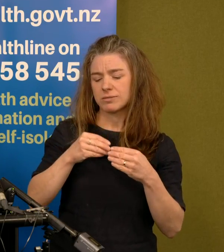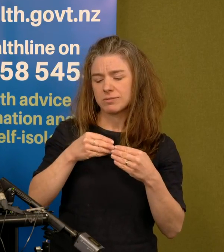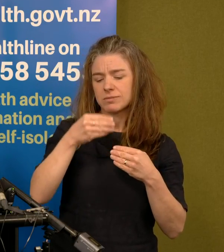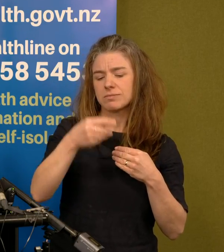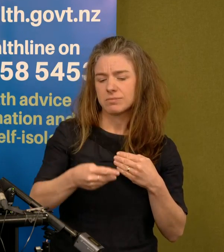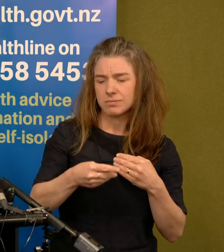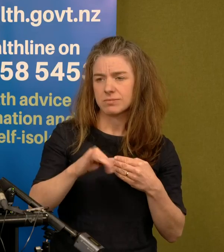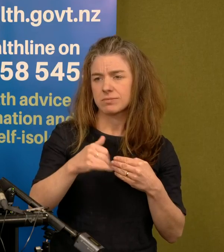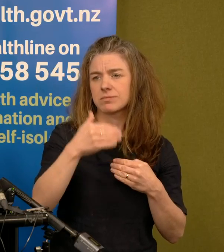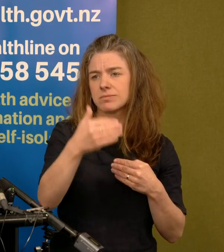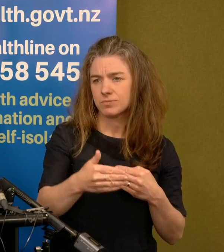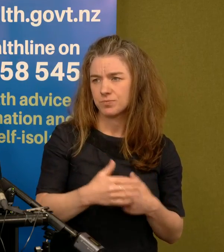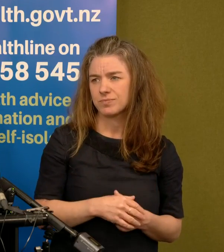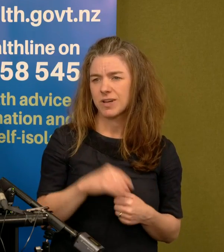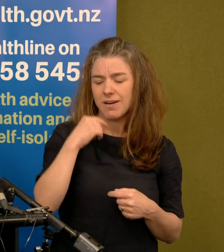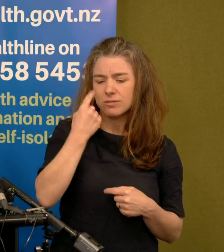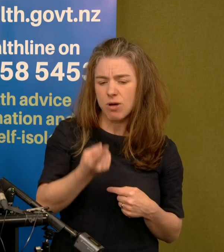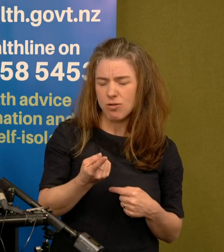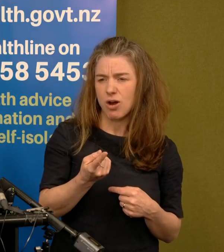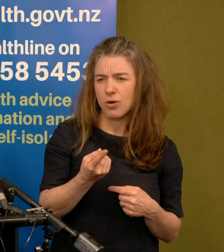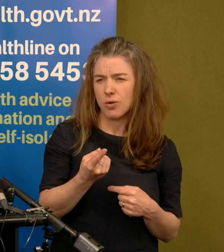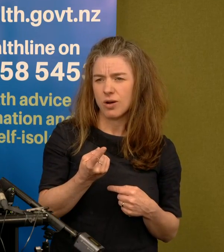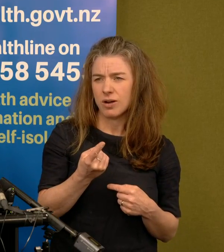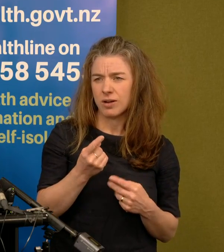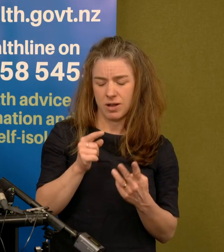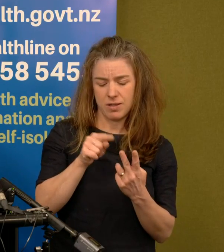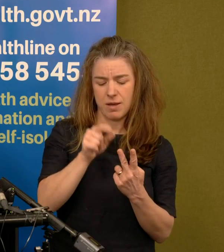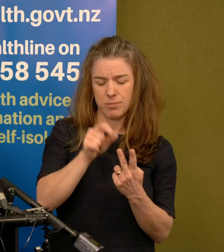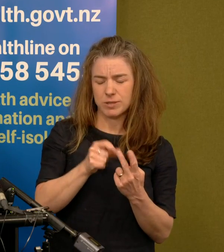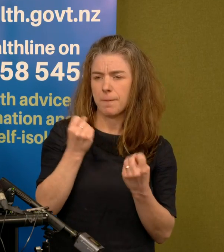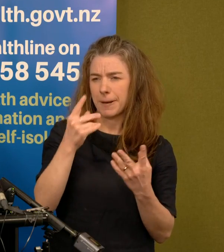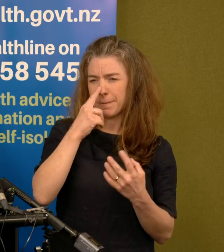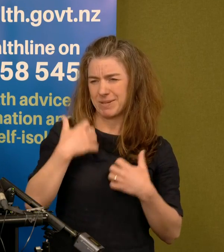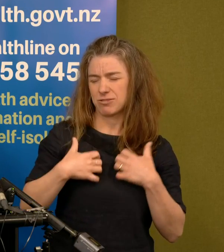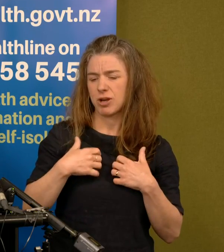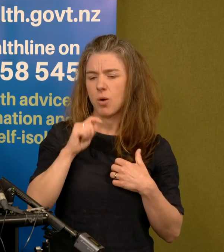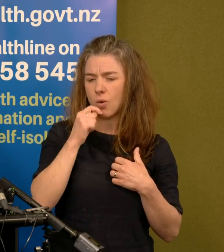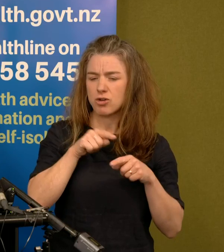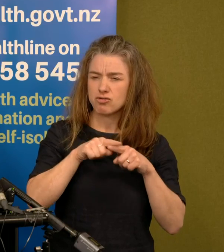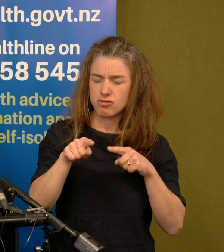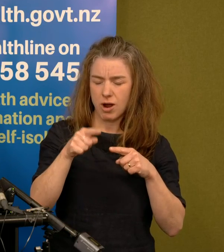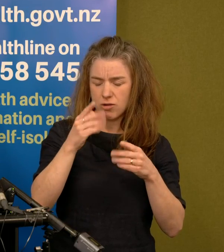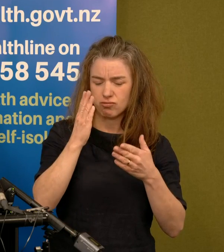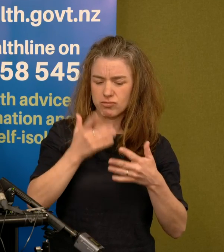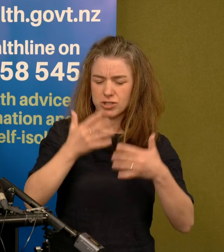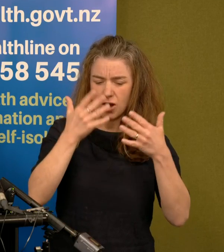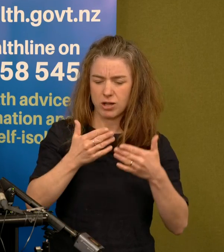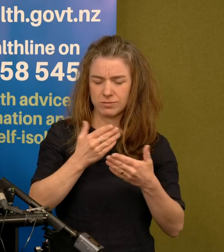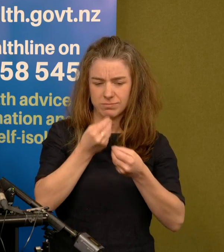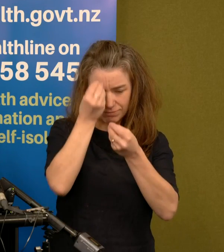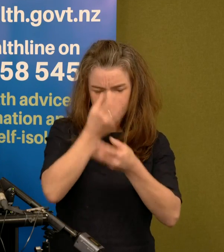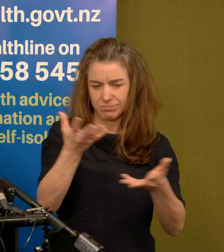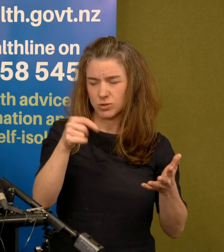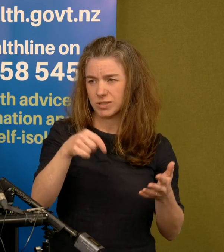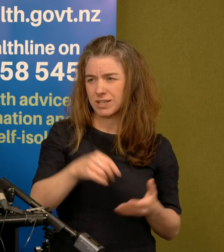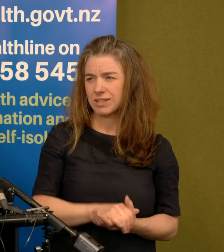media conference or update the following day, but in that case I know there's a high level of interest, so we'll aim to get that result out later today. Have you been contacting the GP